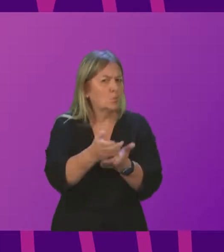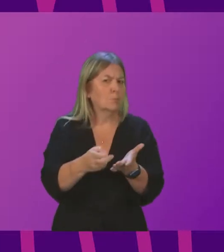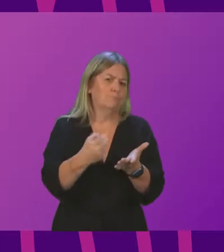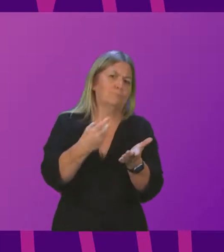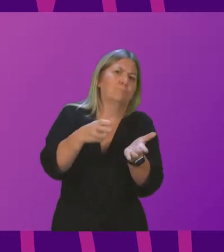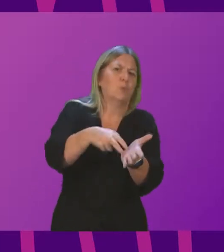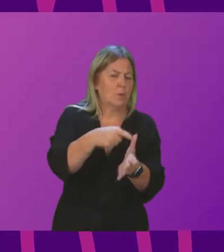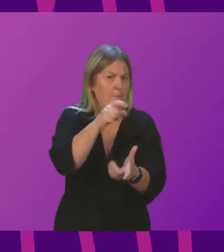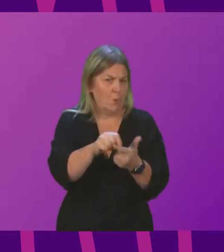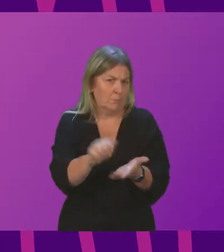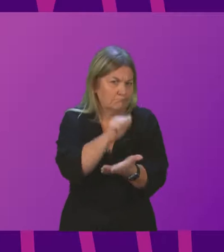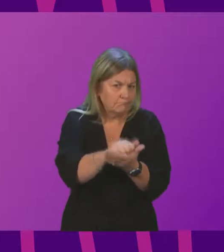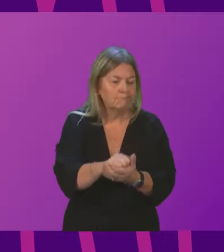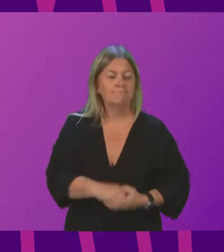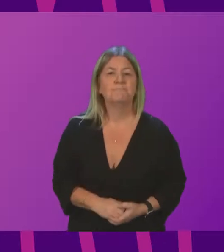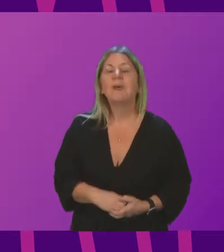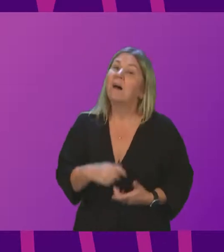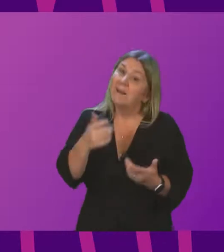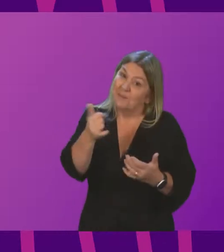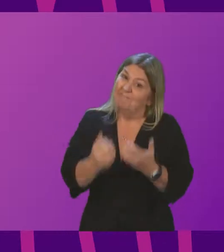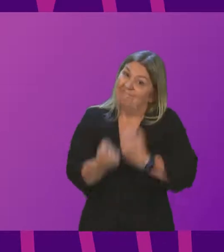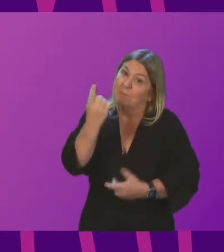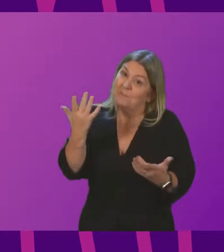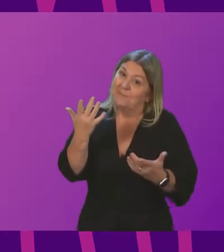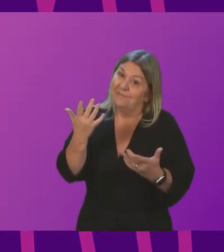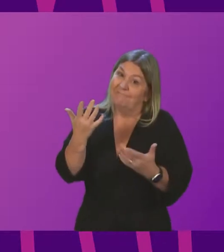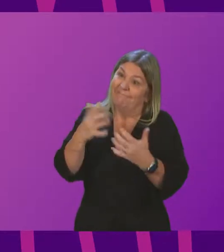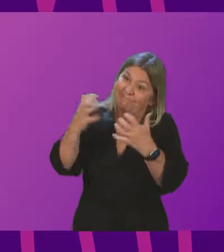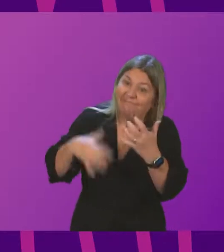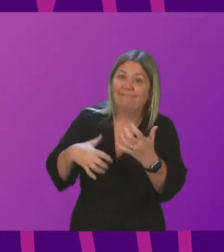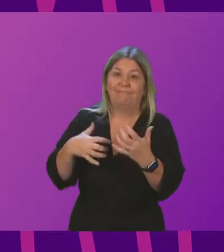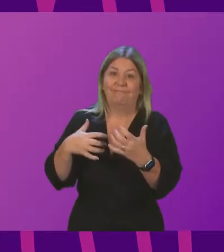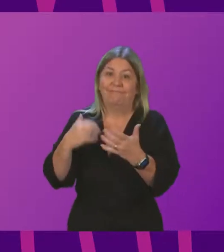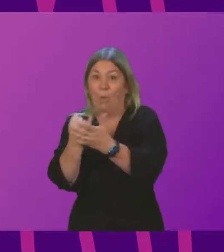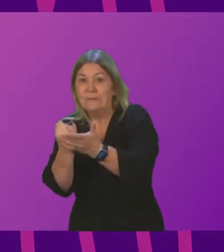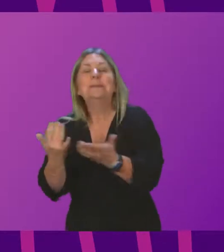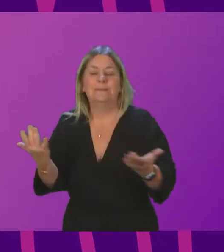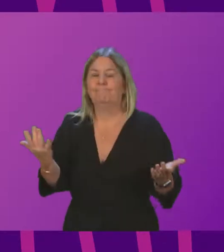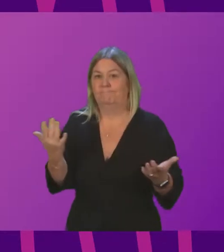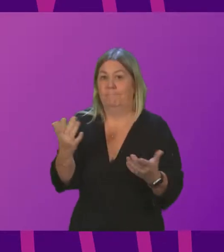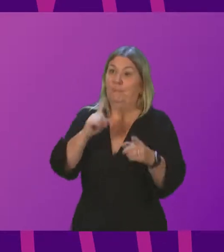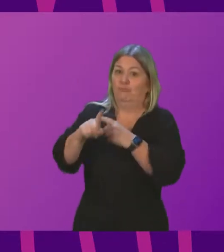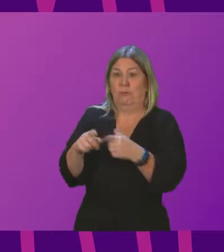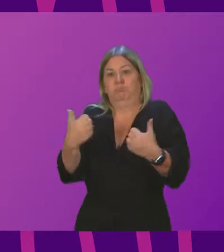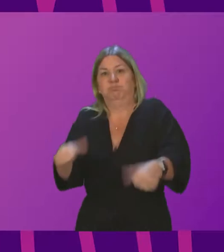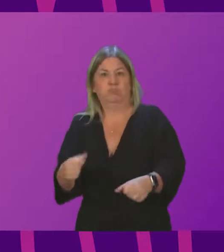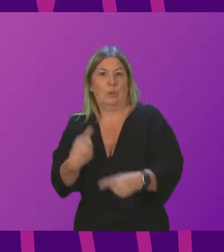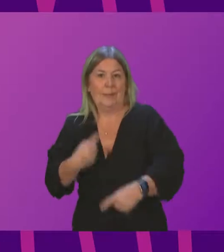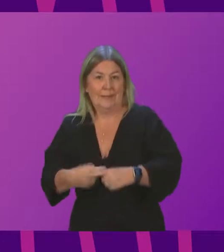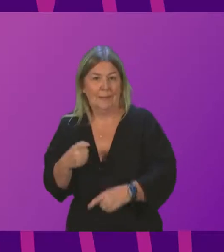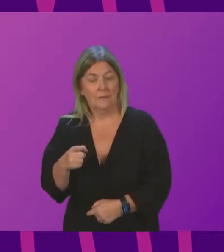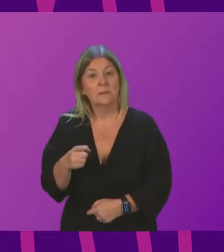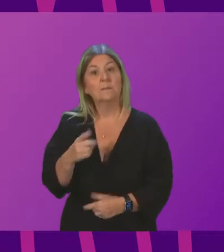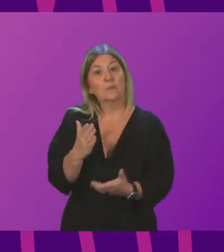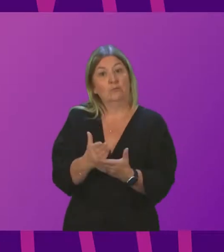issues like that from time to time. They are regrettable. We fix them as quickly as possible. But as of yesterday, almost 600,000 booster